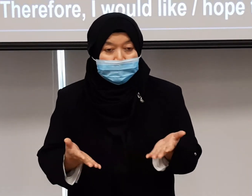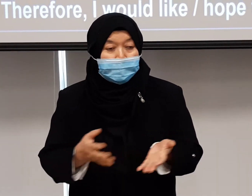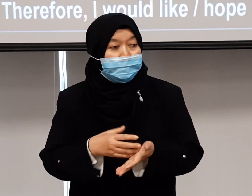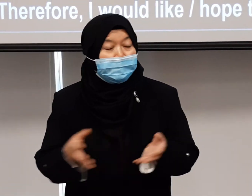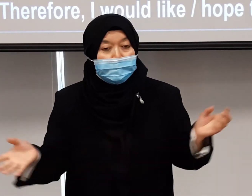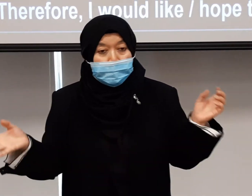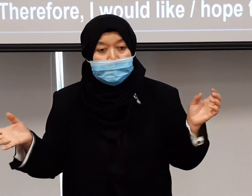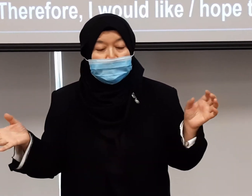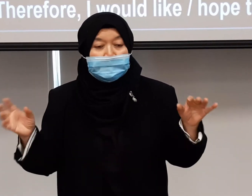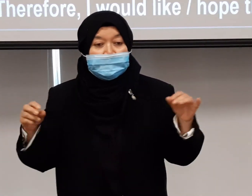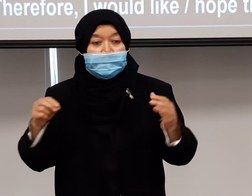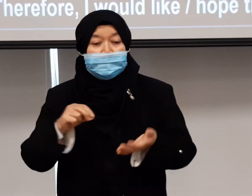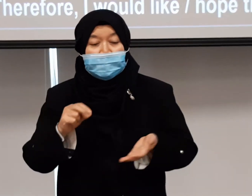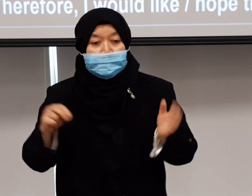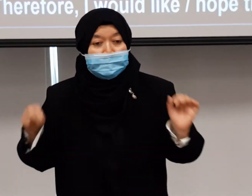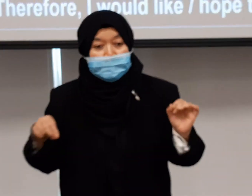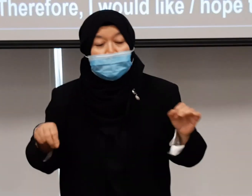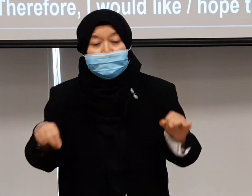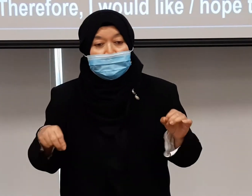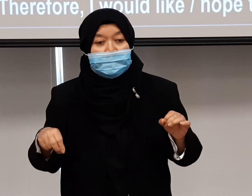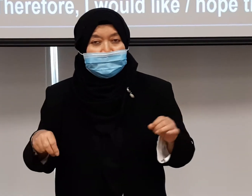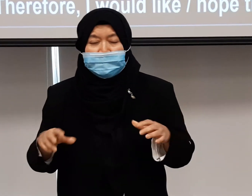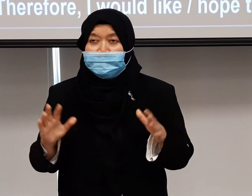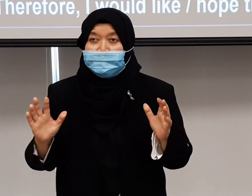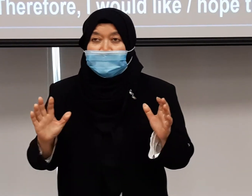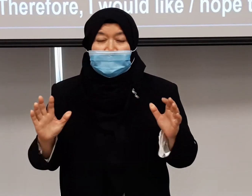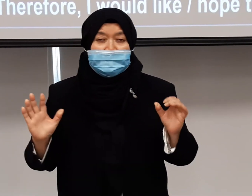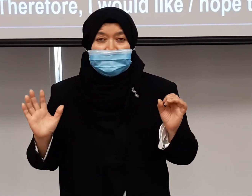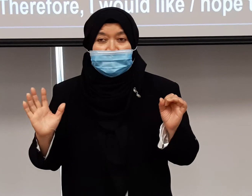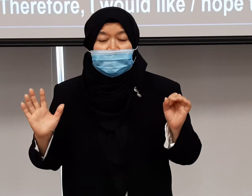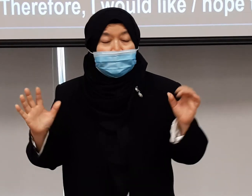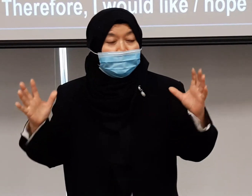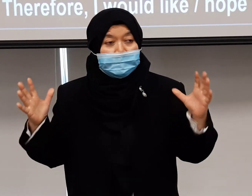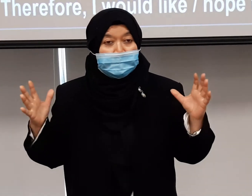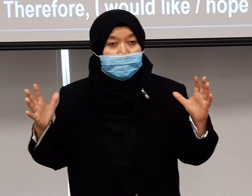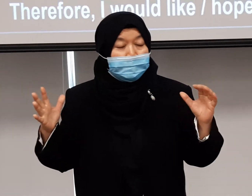from the info, they only have my house address. I said I have been